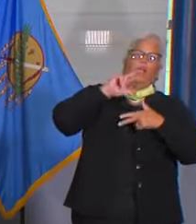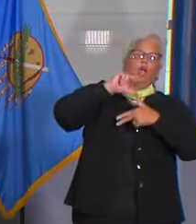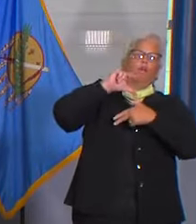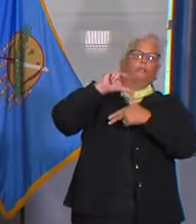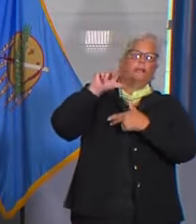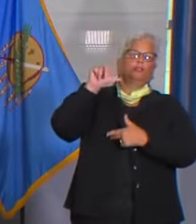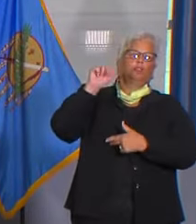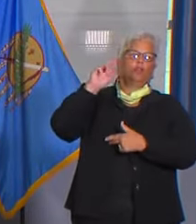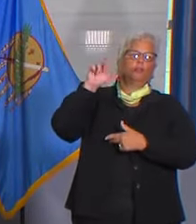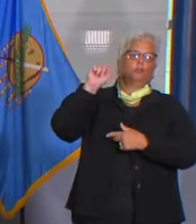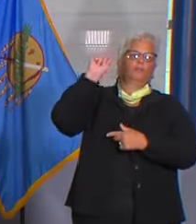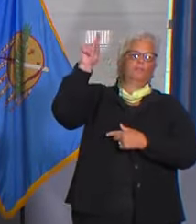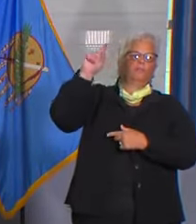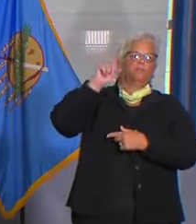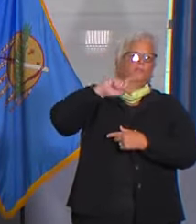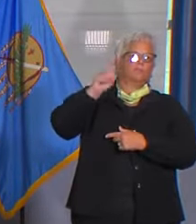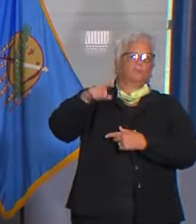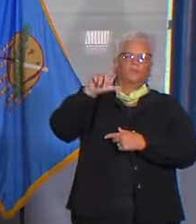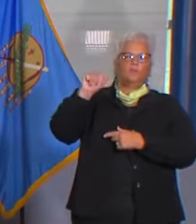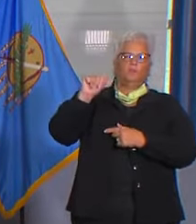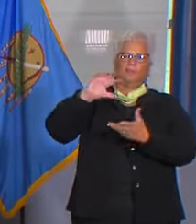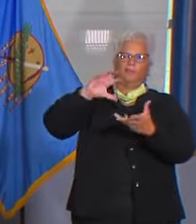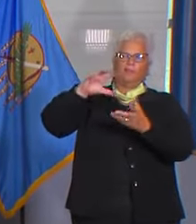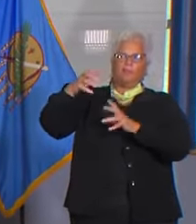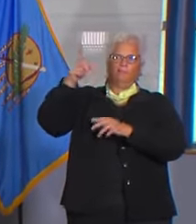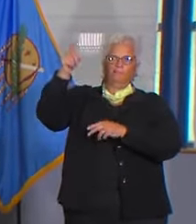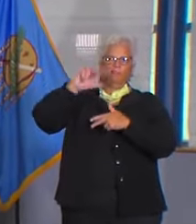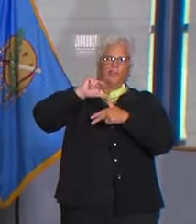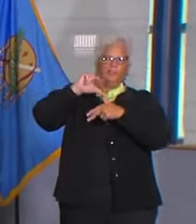with this year. I'm really grateful that we have